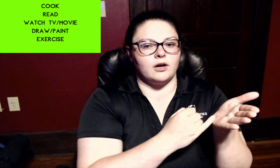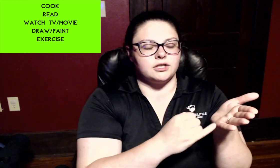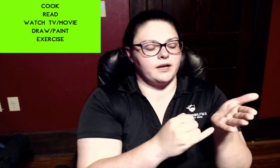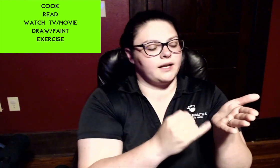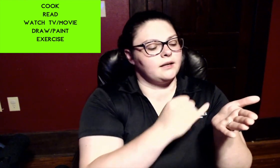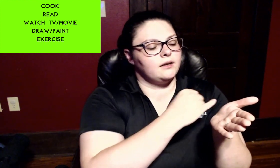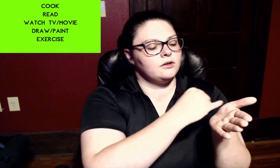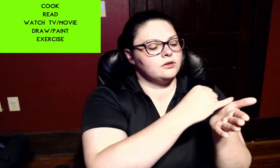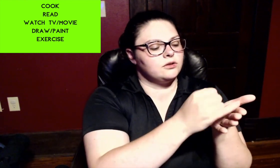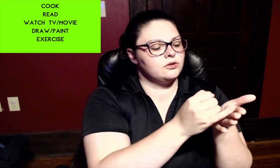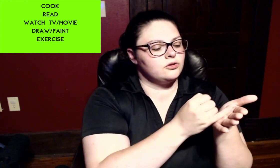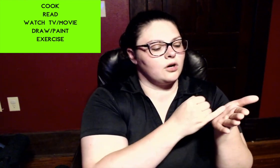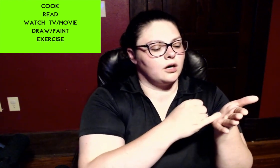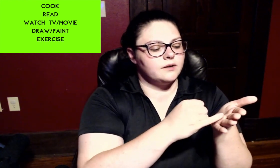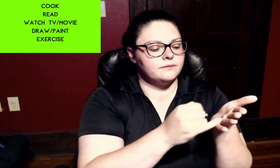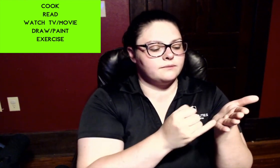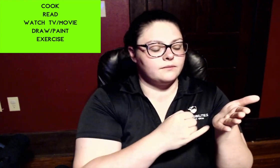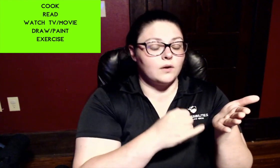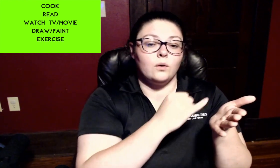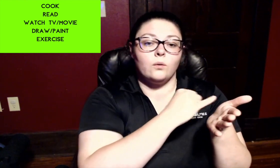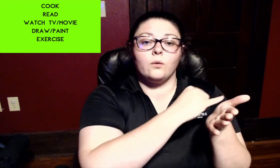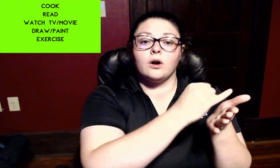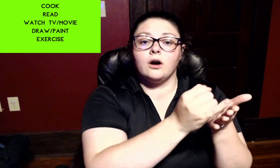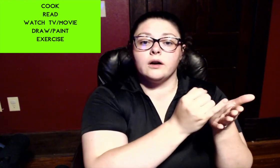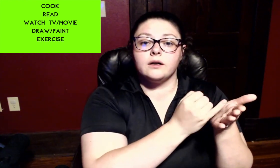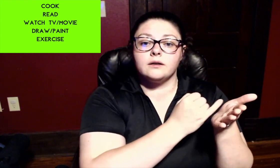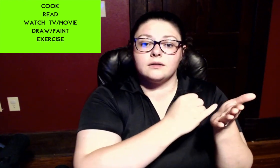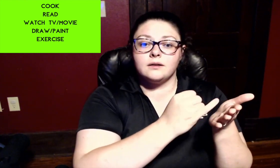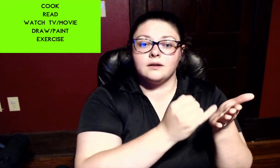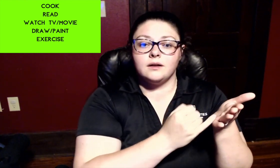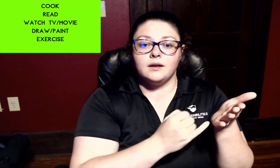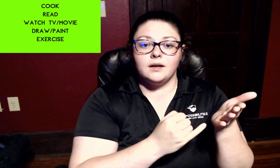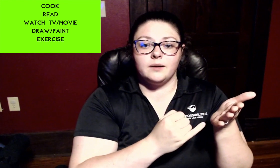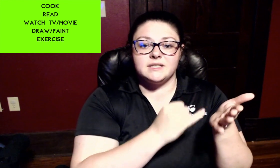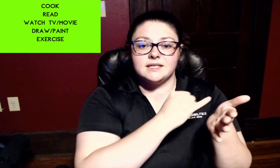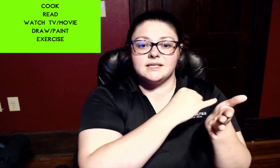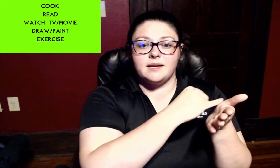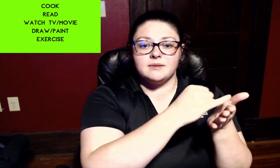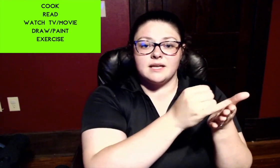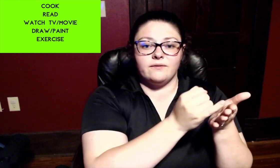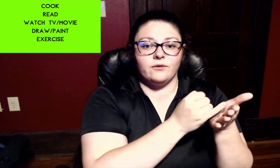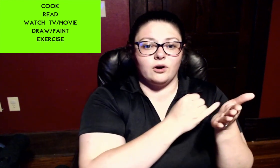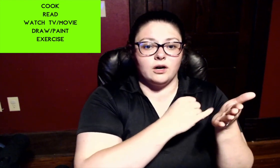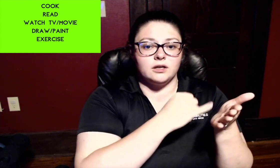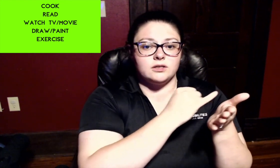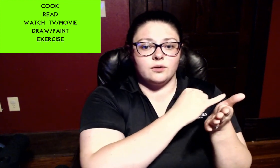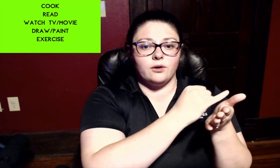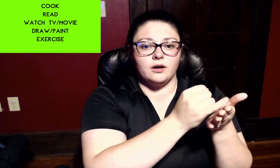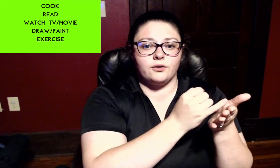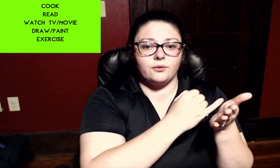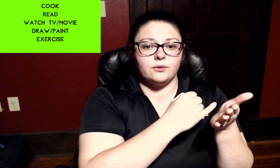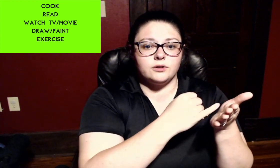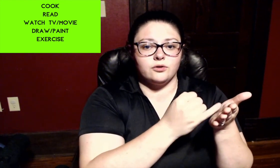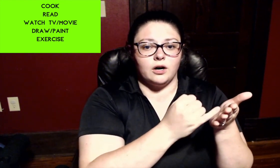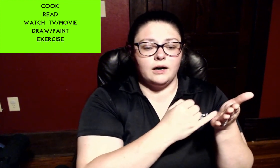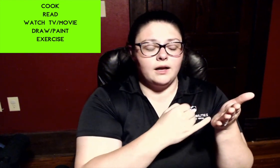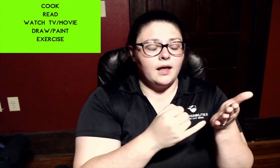hand. Draw. Or art. It's the same sign for art. So art or draw.